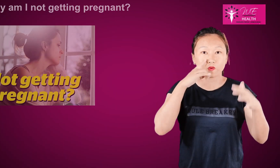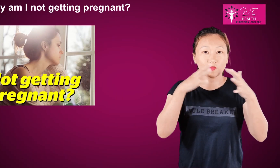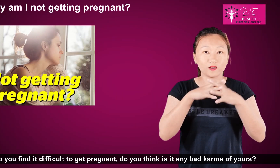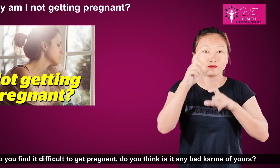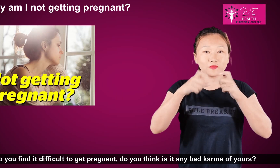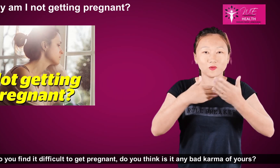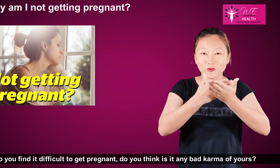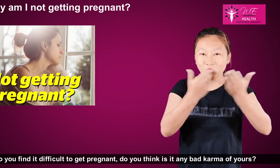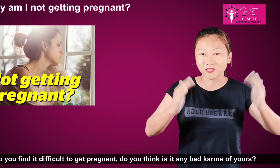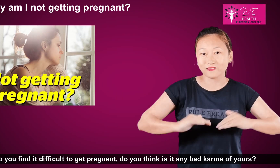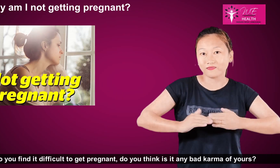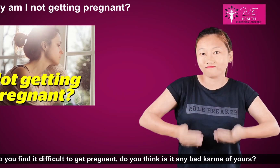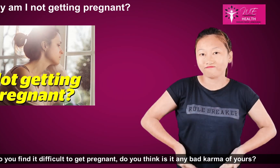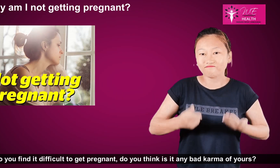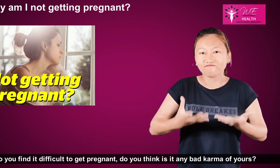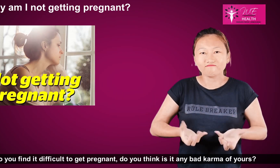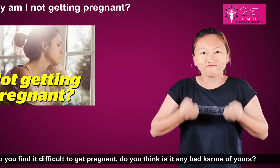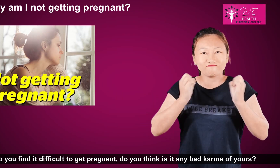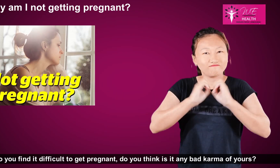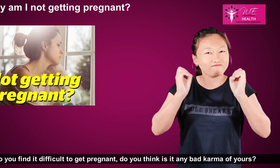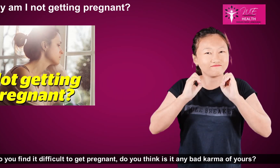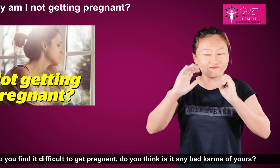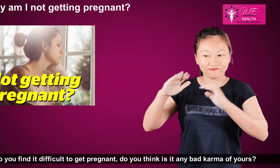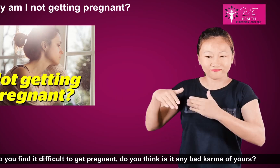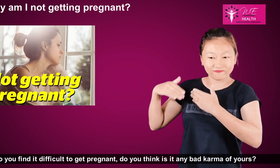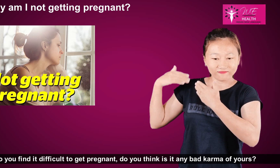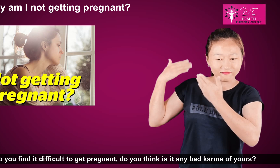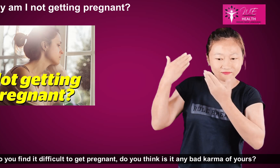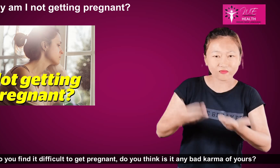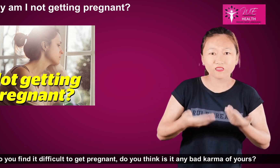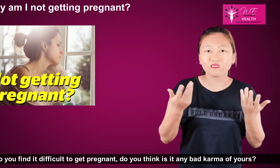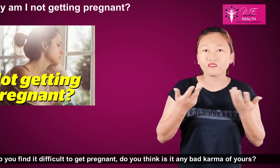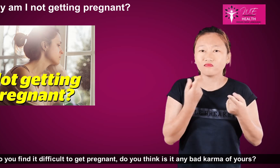Do you find it difficult to get pregnant? Do you think is it any bad karma of yours?